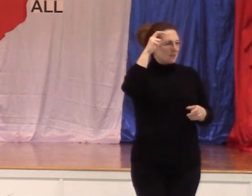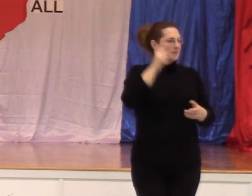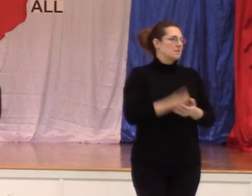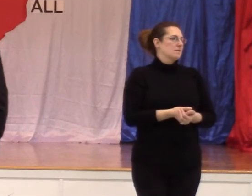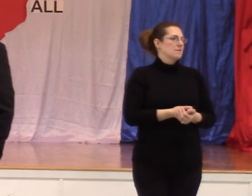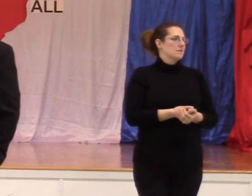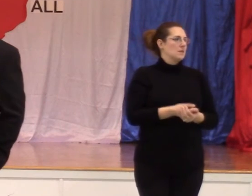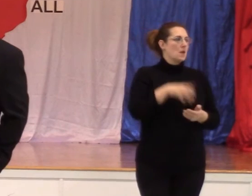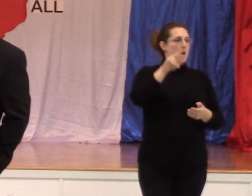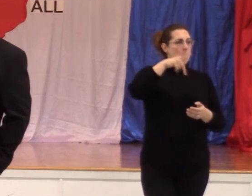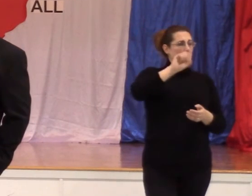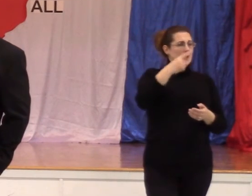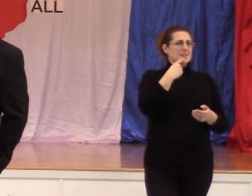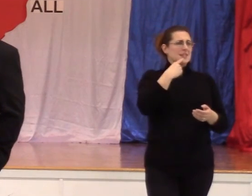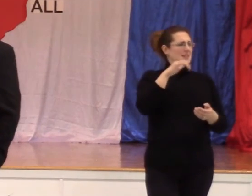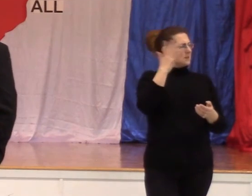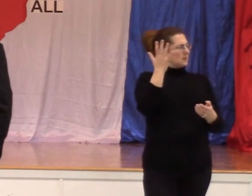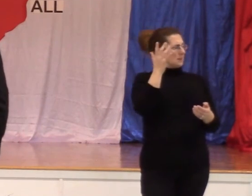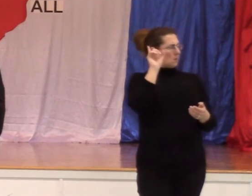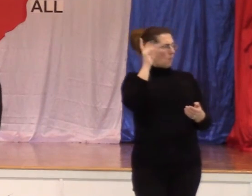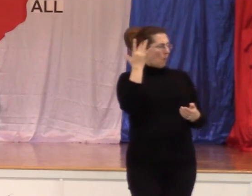You know why Paul says divisions are necessary?